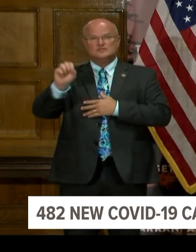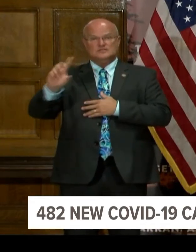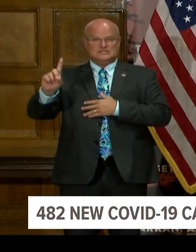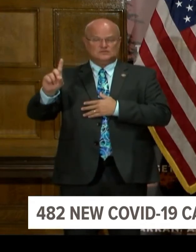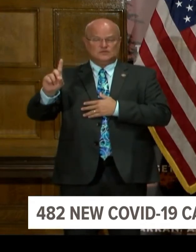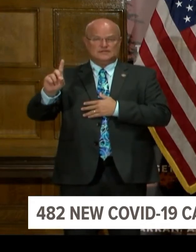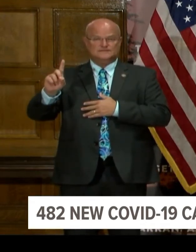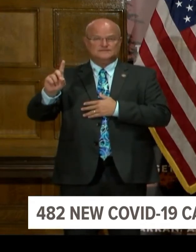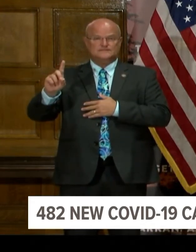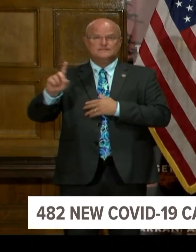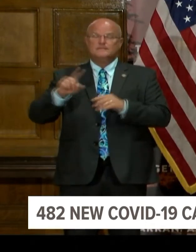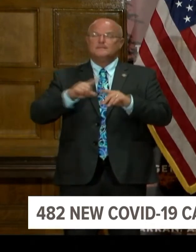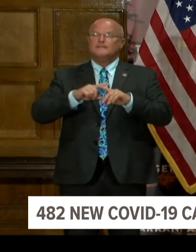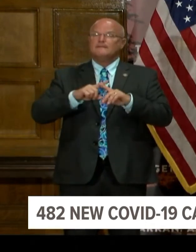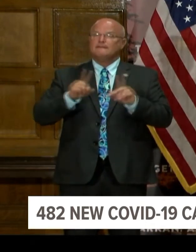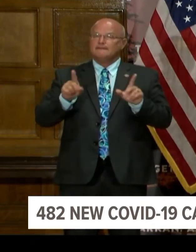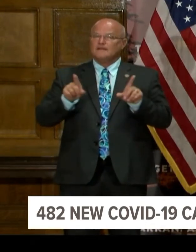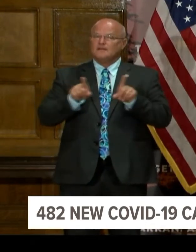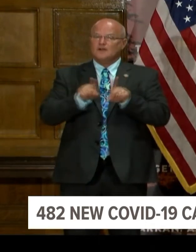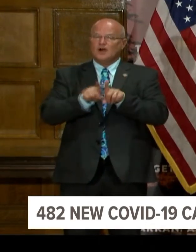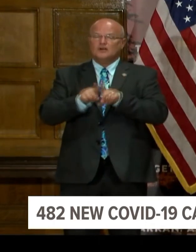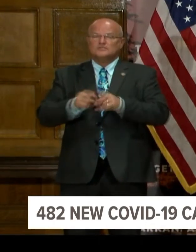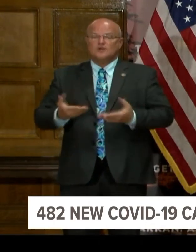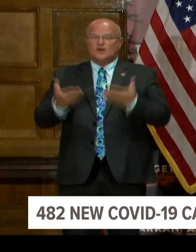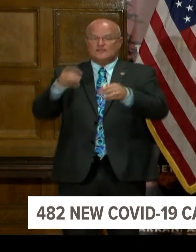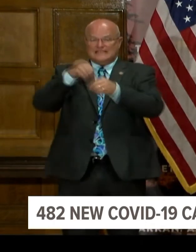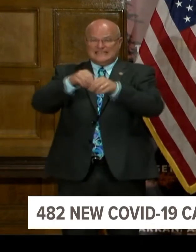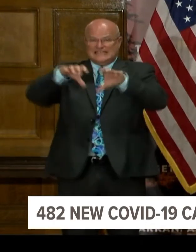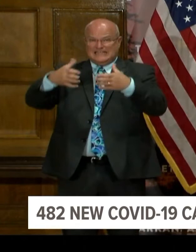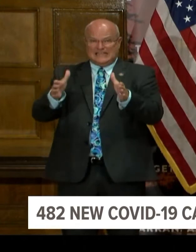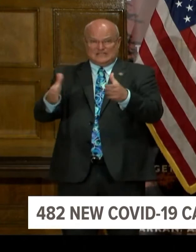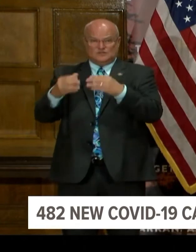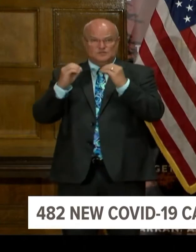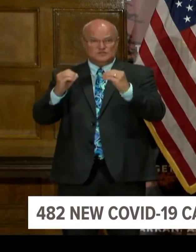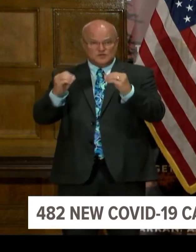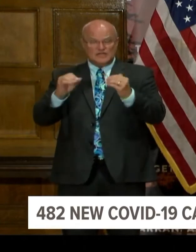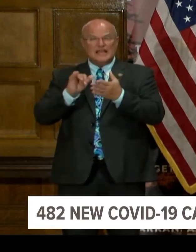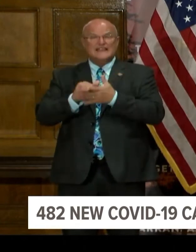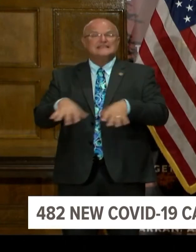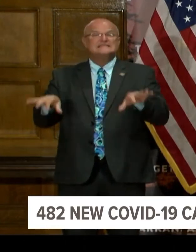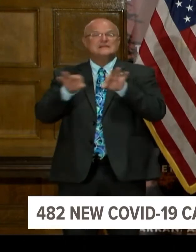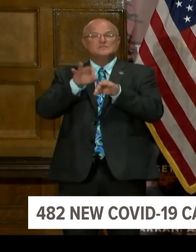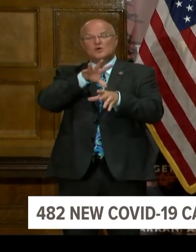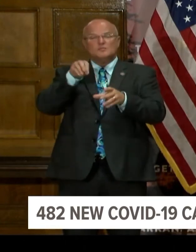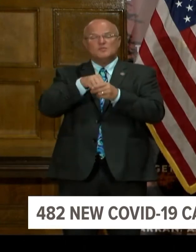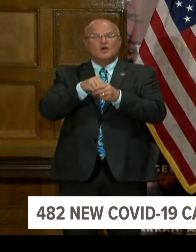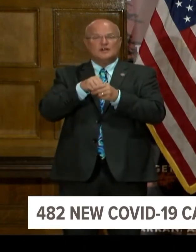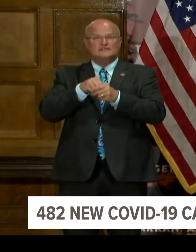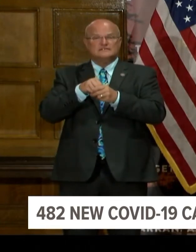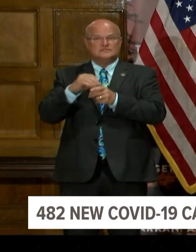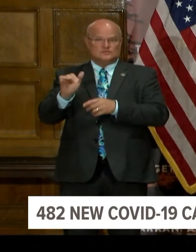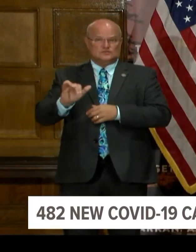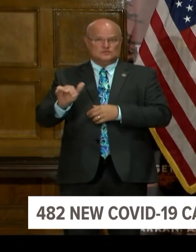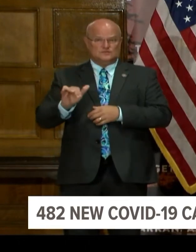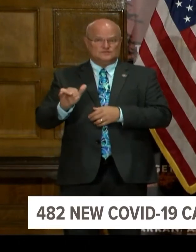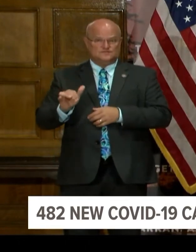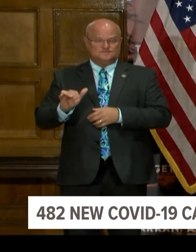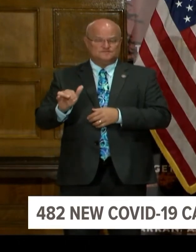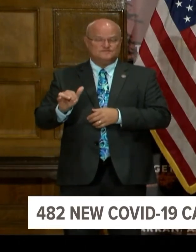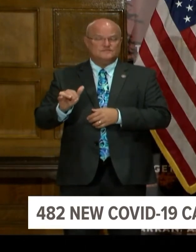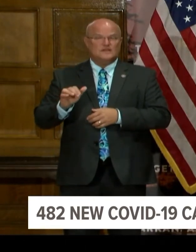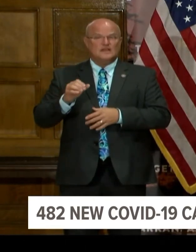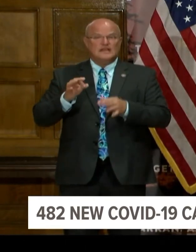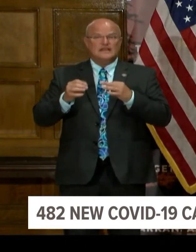District. But we've also offered in-classroom instruction, and that's an important part of the equation as well.